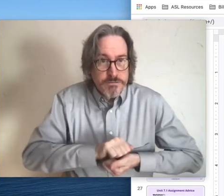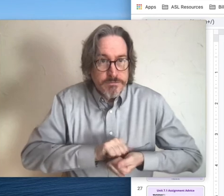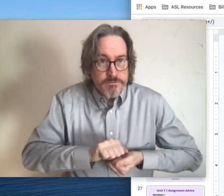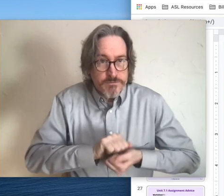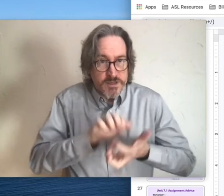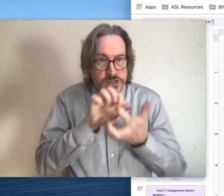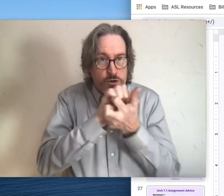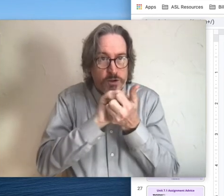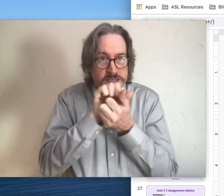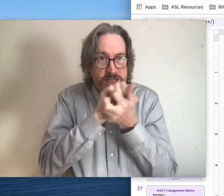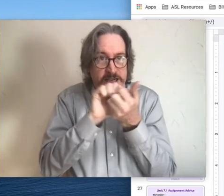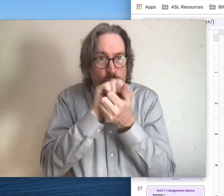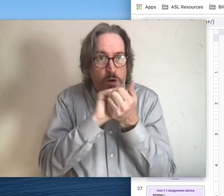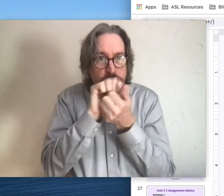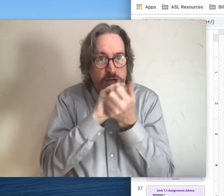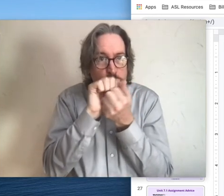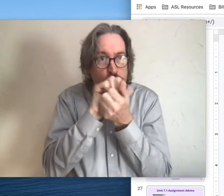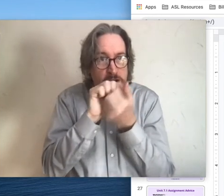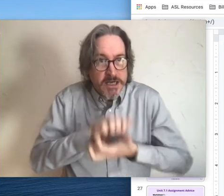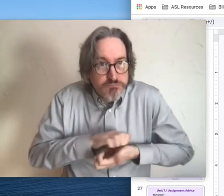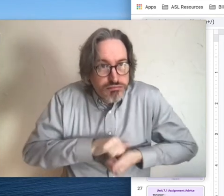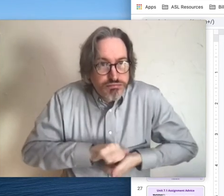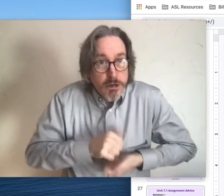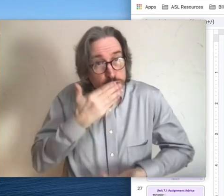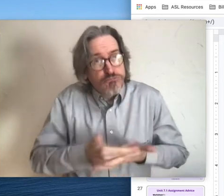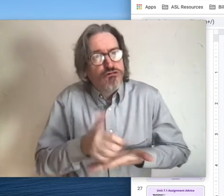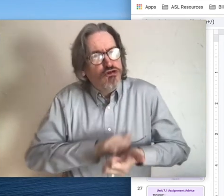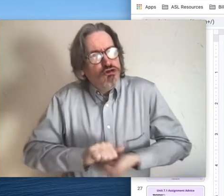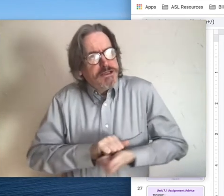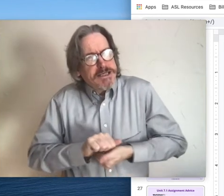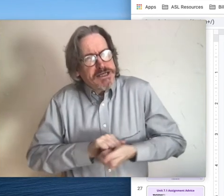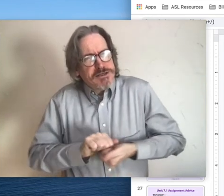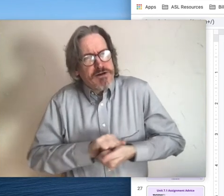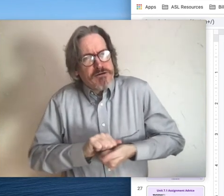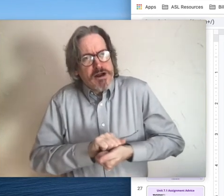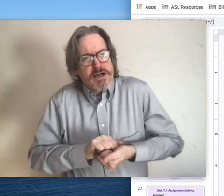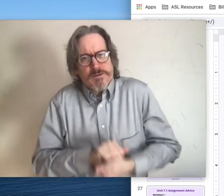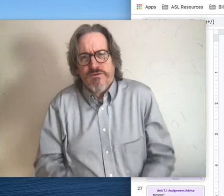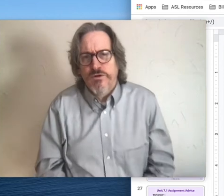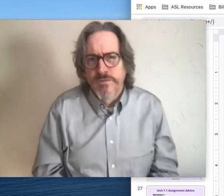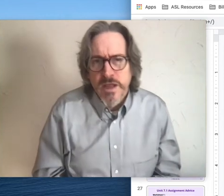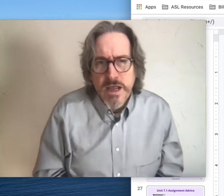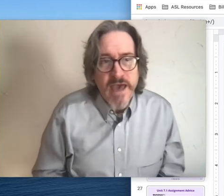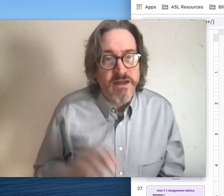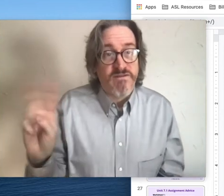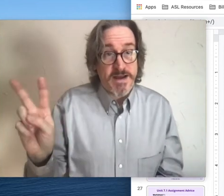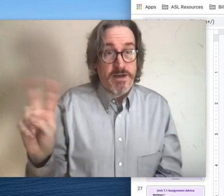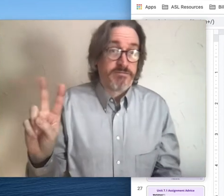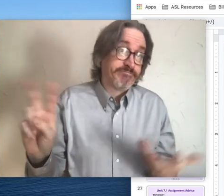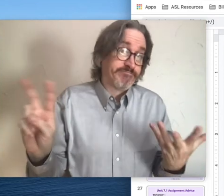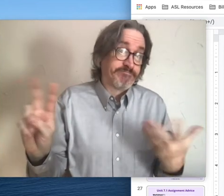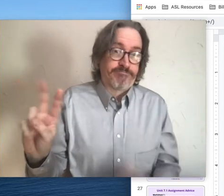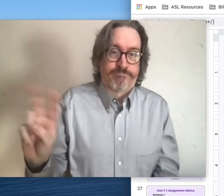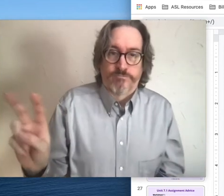digestion. So it's like washing or grinding. Good digestion, right? Grinding up your food. And then